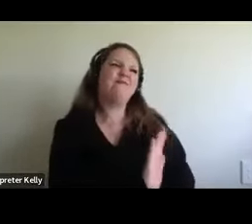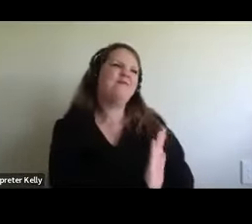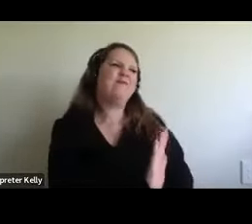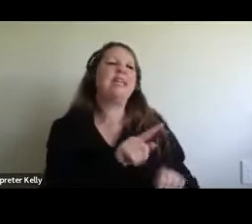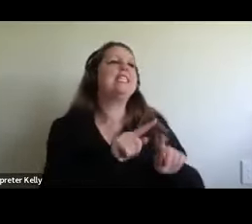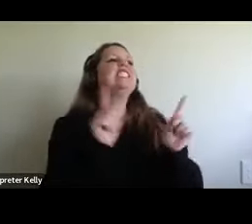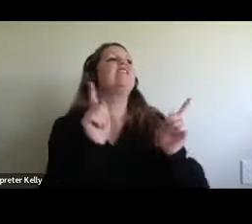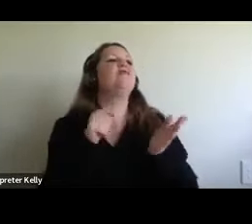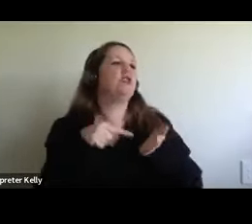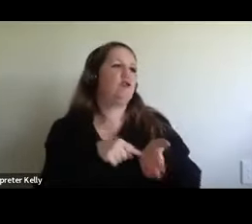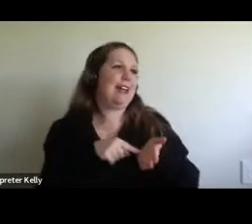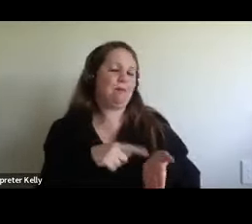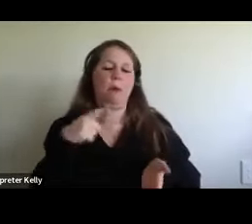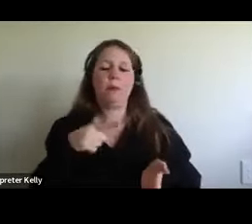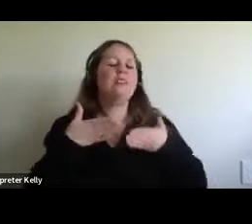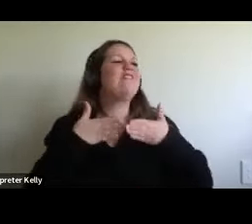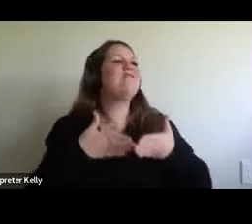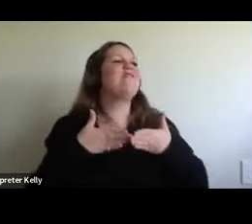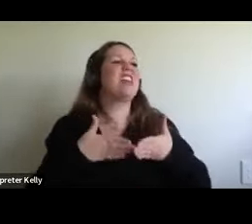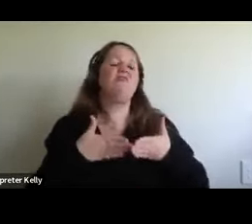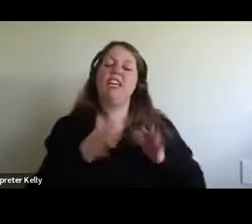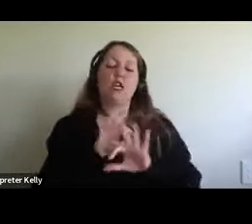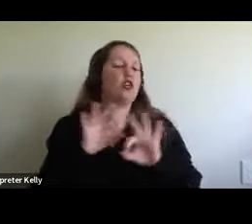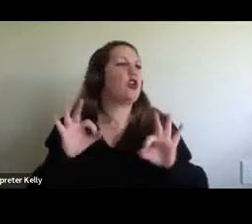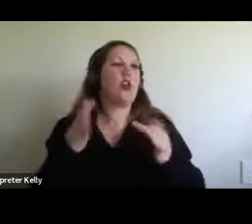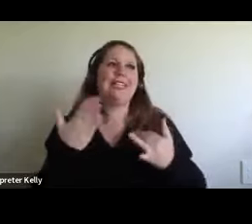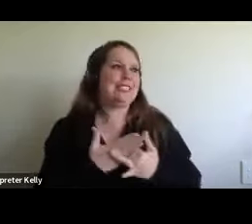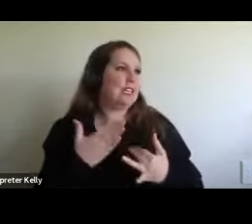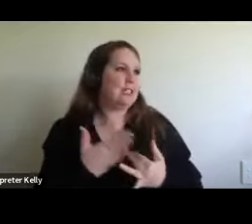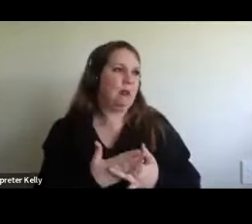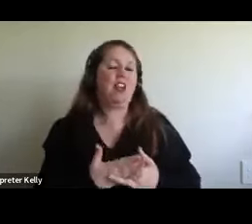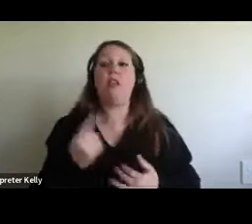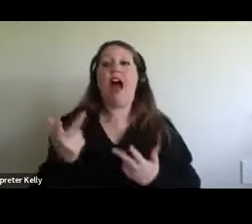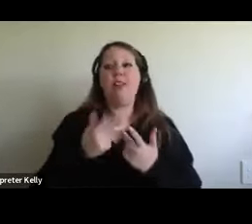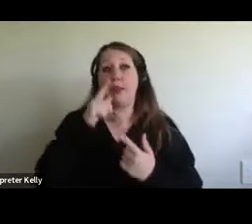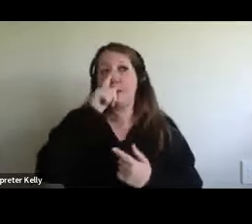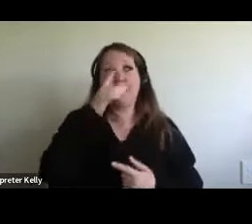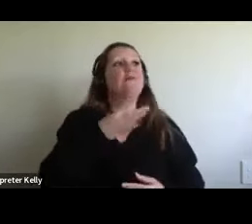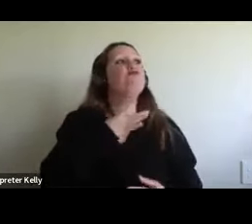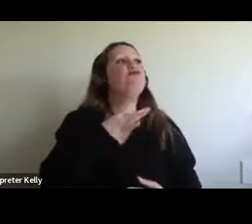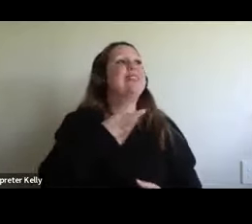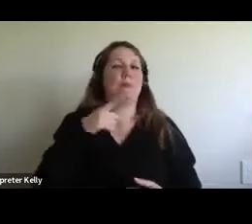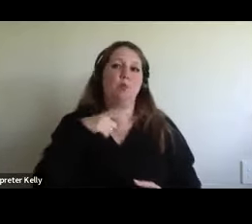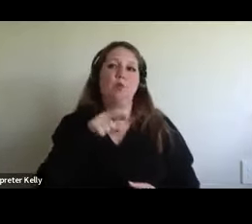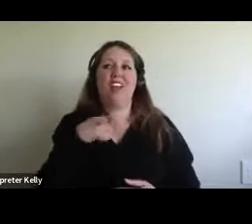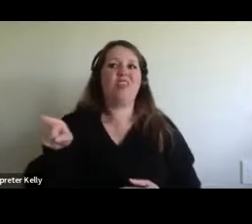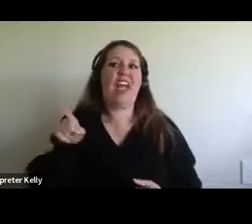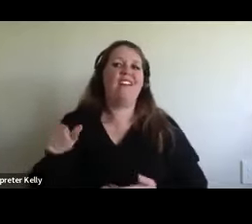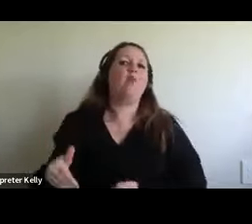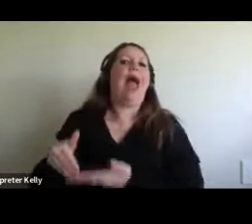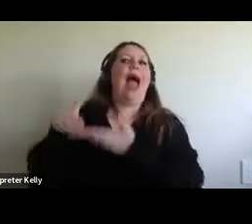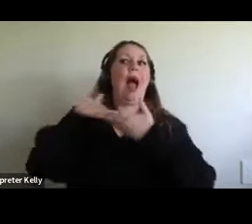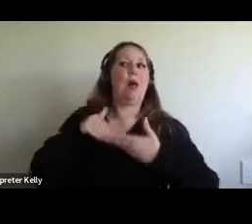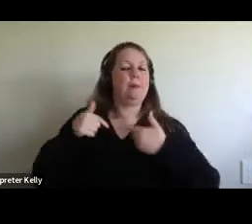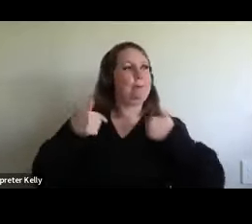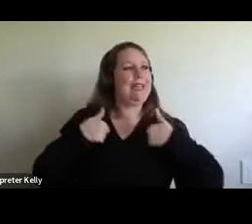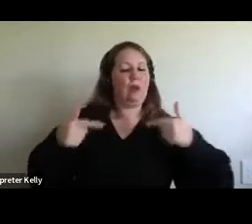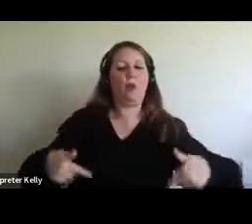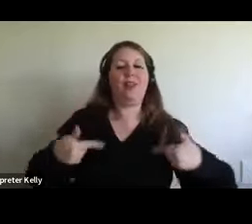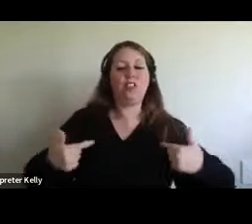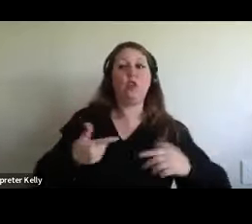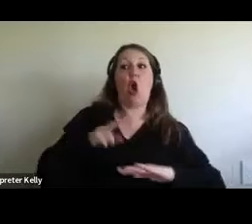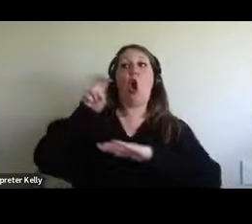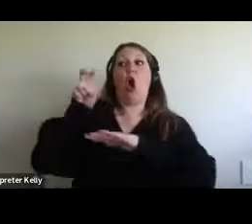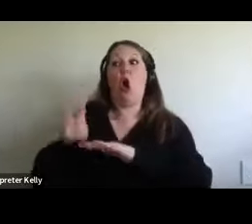ferry was not accessible and I was putting others at risk because they need to help me to get into the ferry. Can you